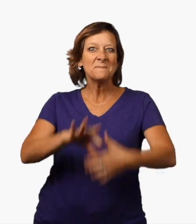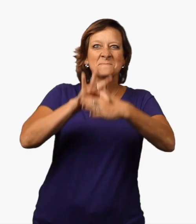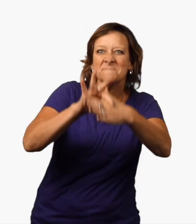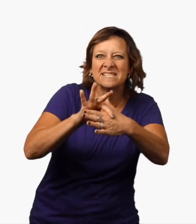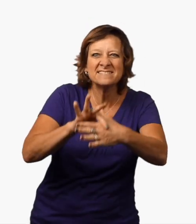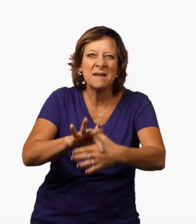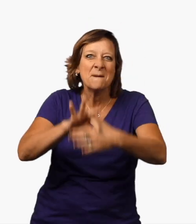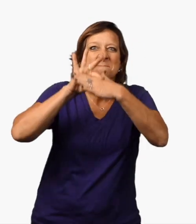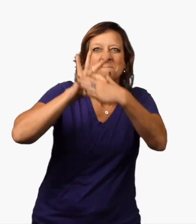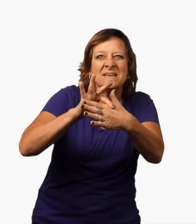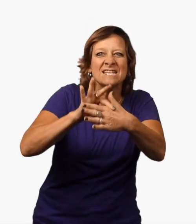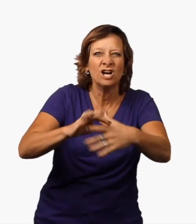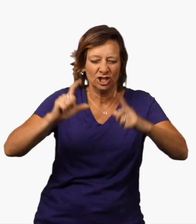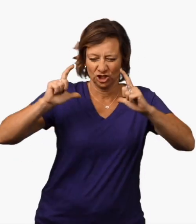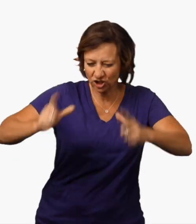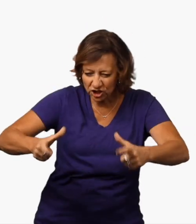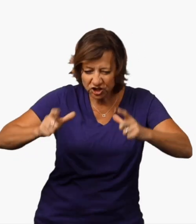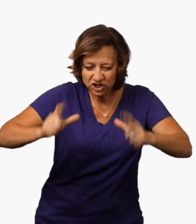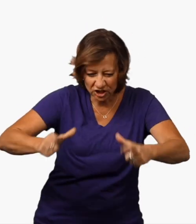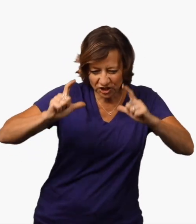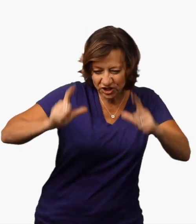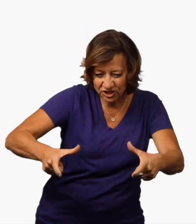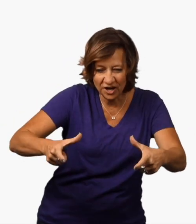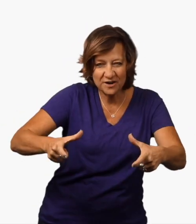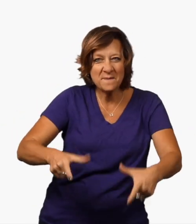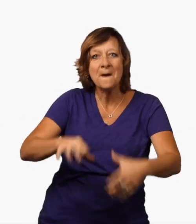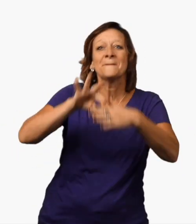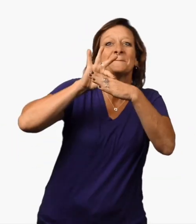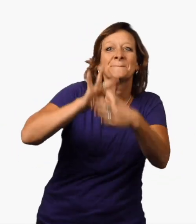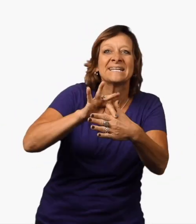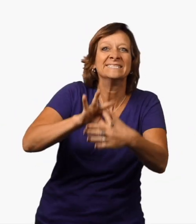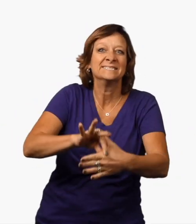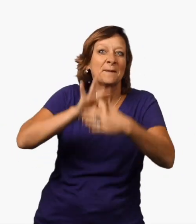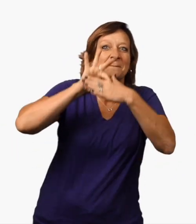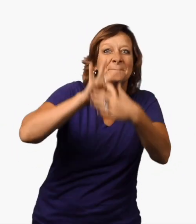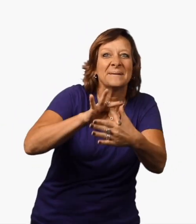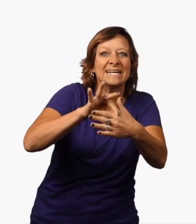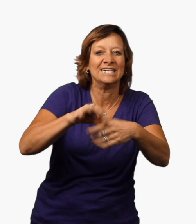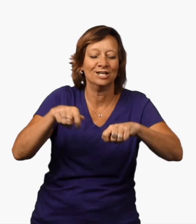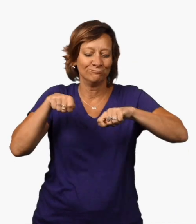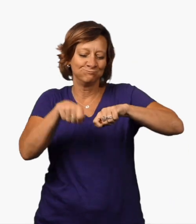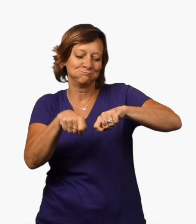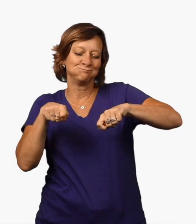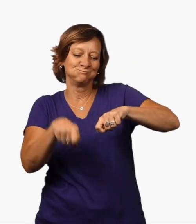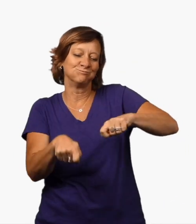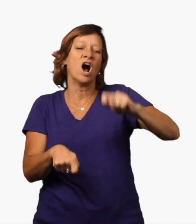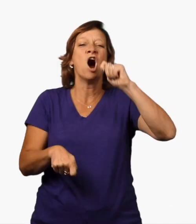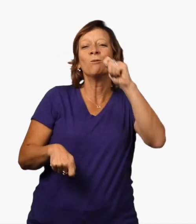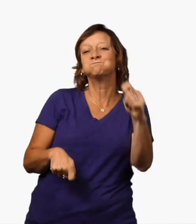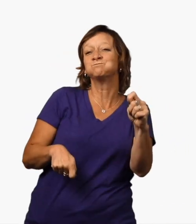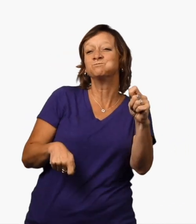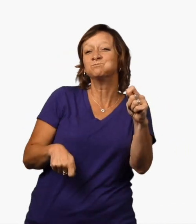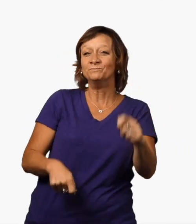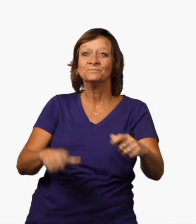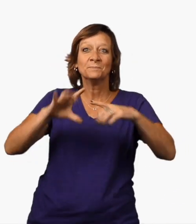Meat, meat. Slab, slab, slab. Meat, meat. Slice, slice, bite.